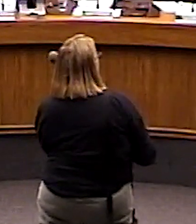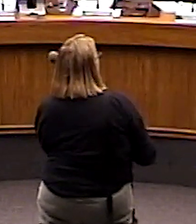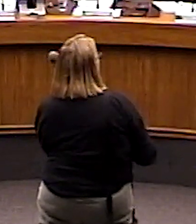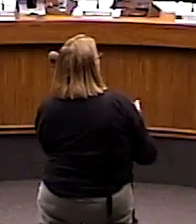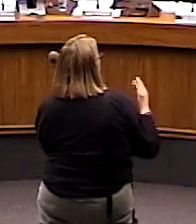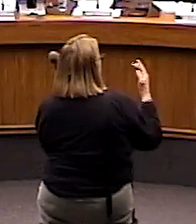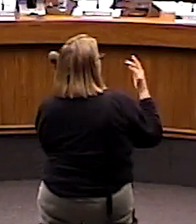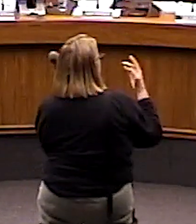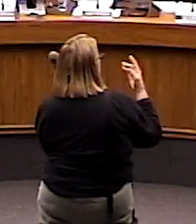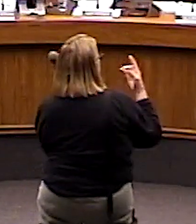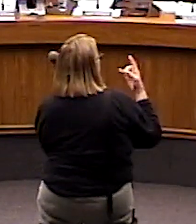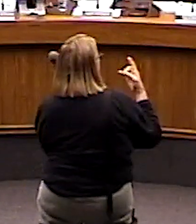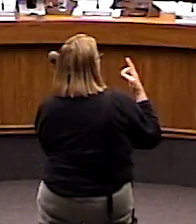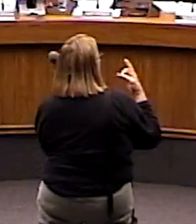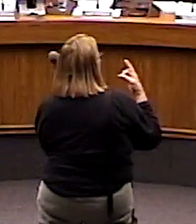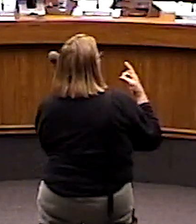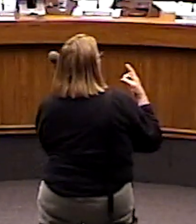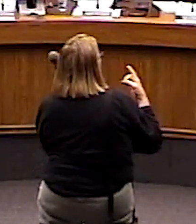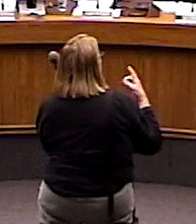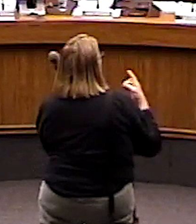last week,